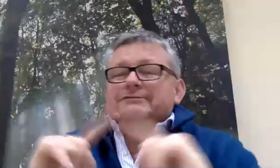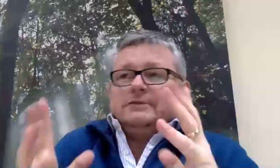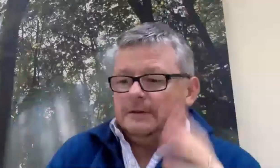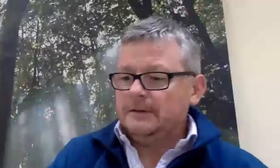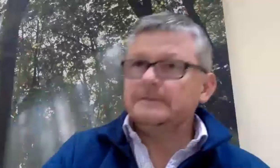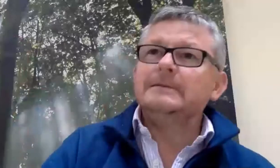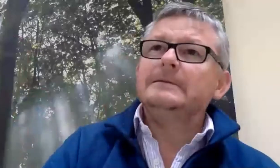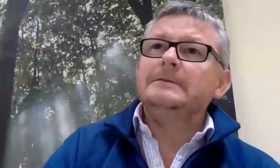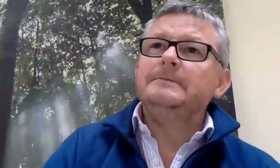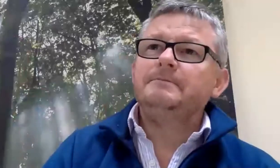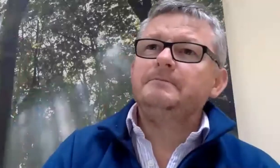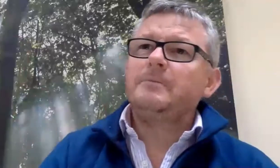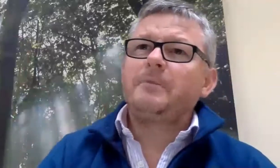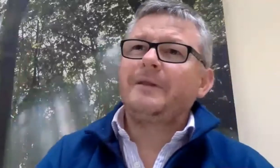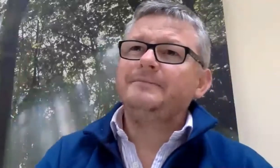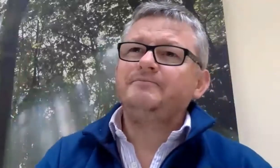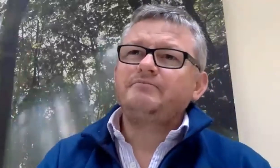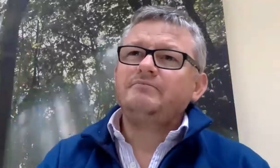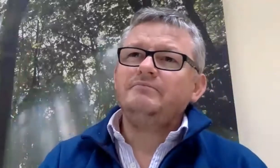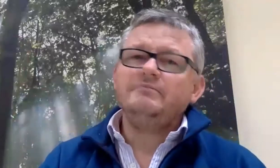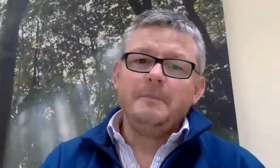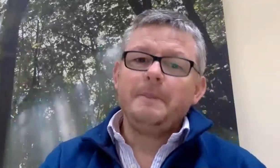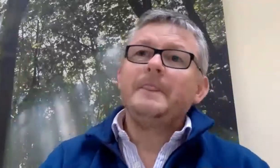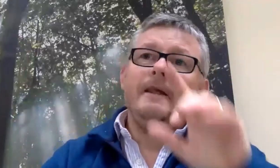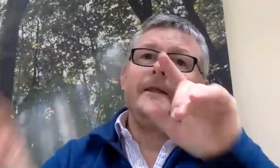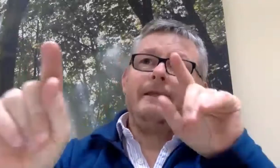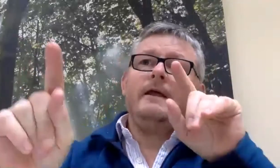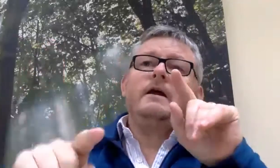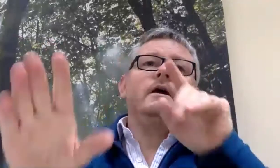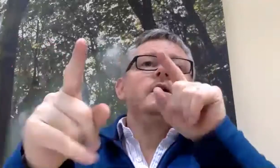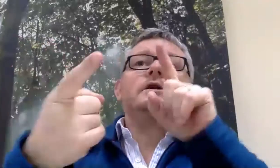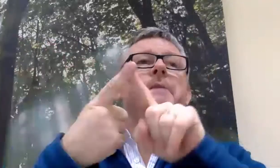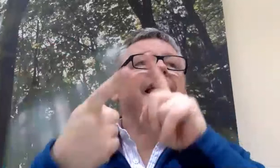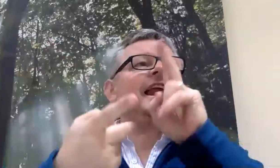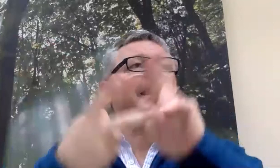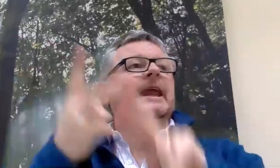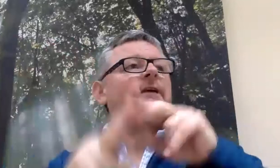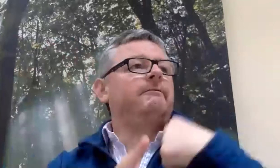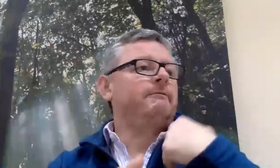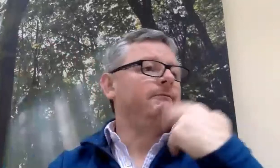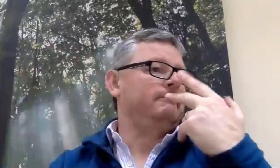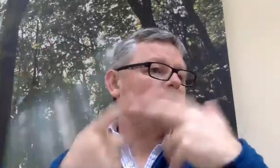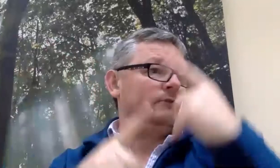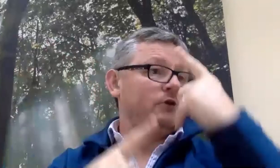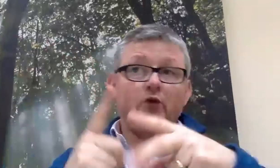there are certainly dialect differences, but those dialect differences come down to about 10% probably of the vocabulary.